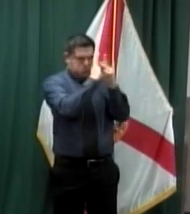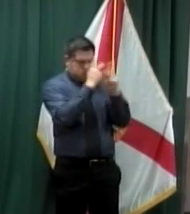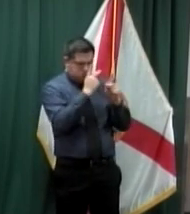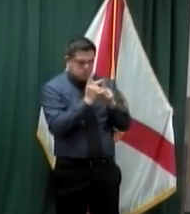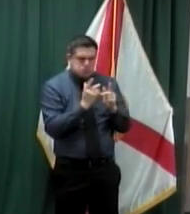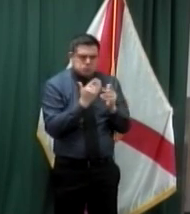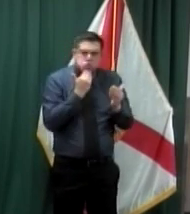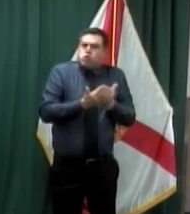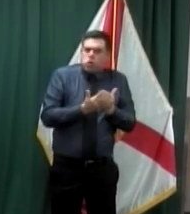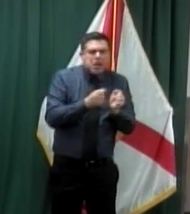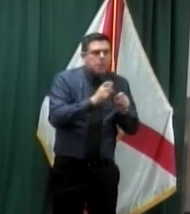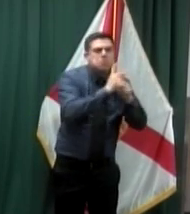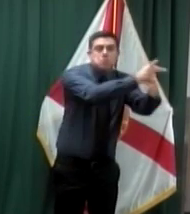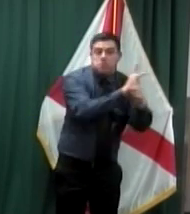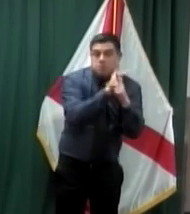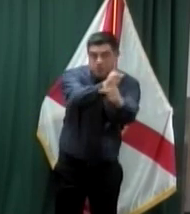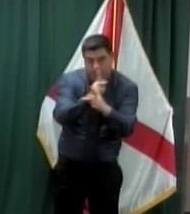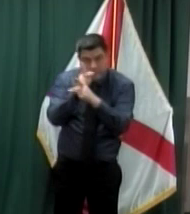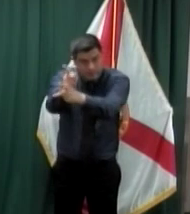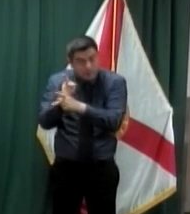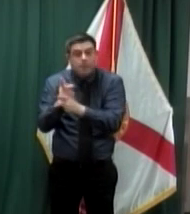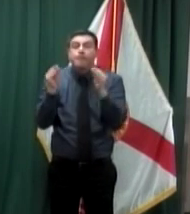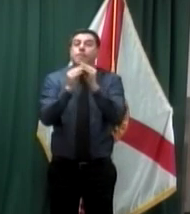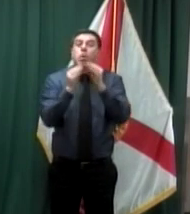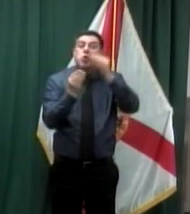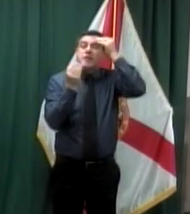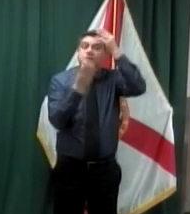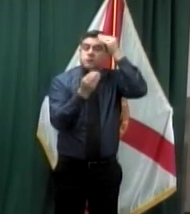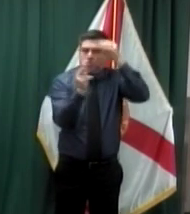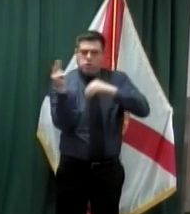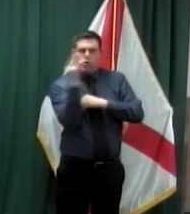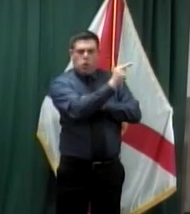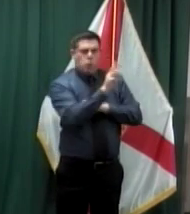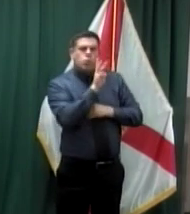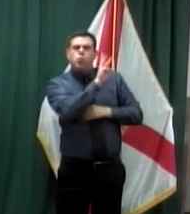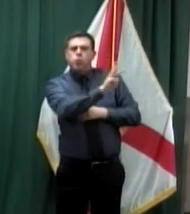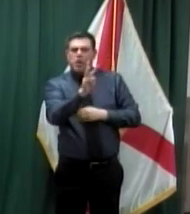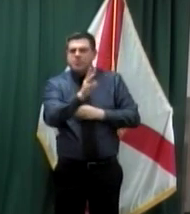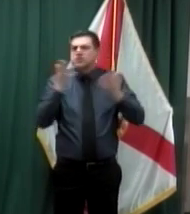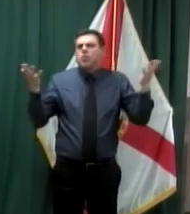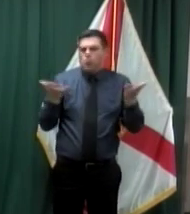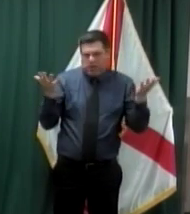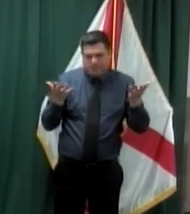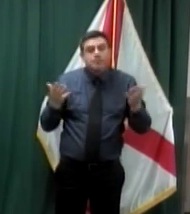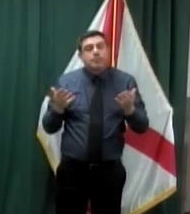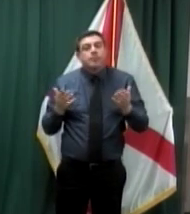at prepareseminole.org or by calling